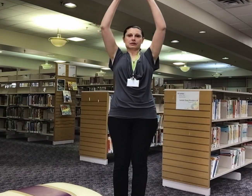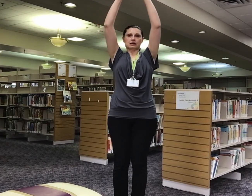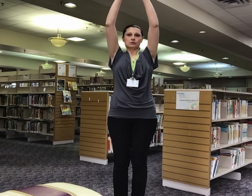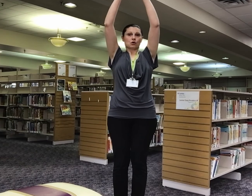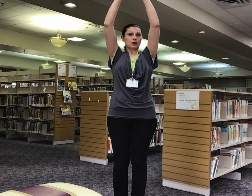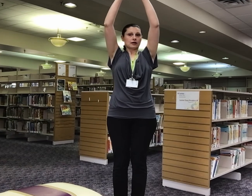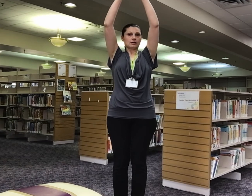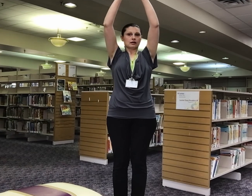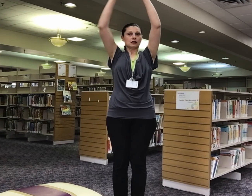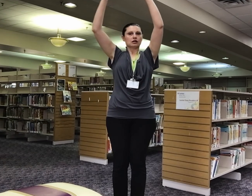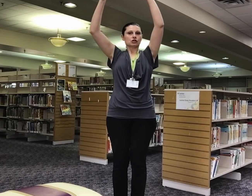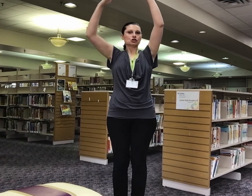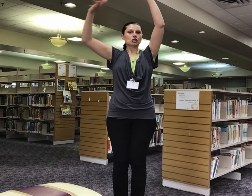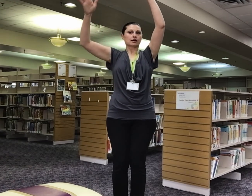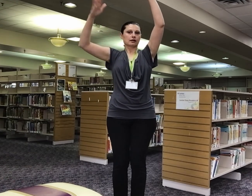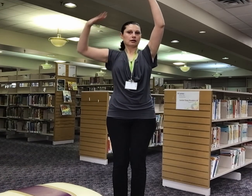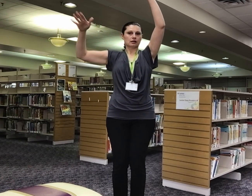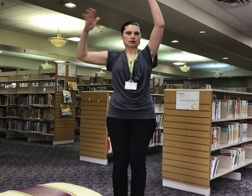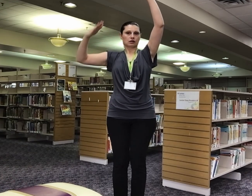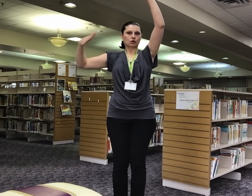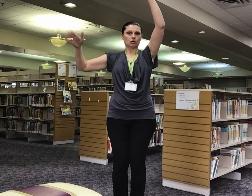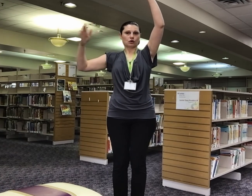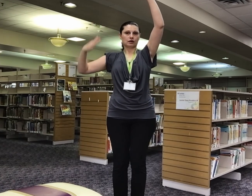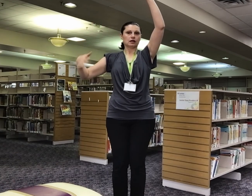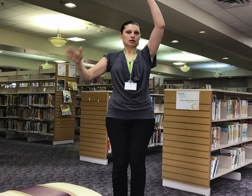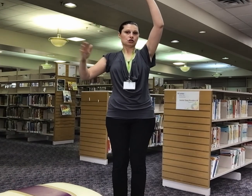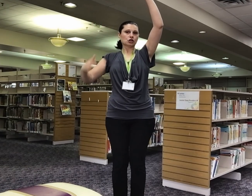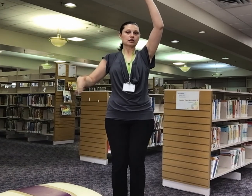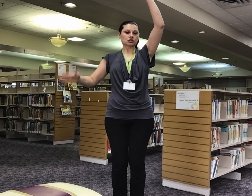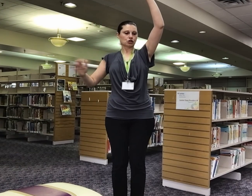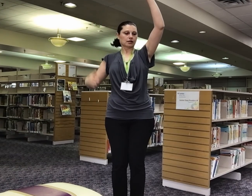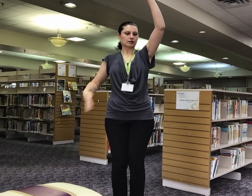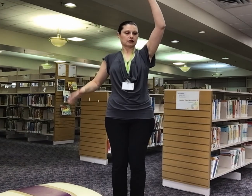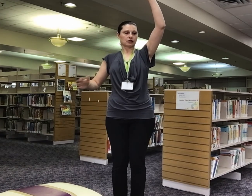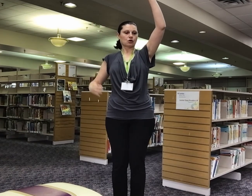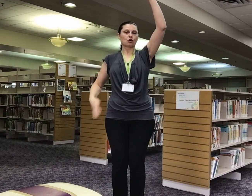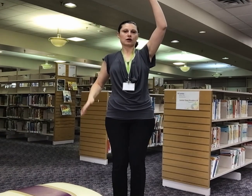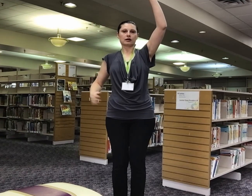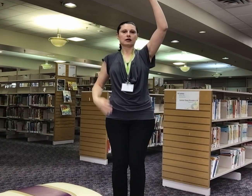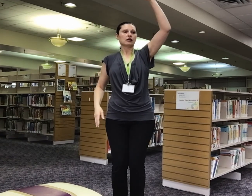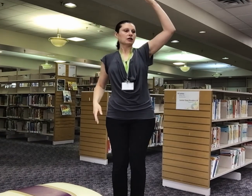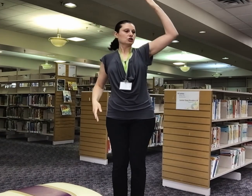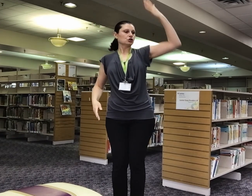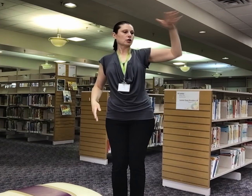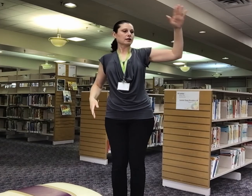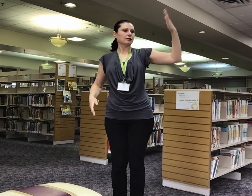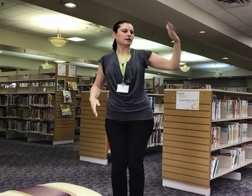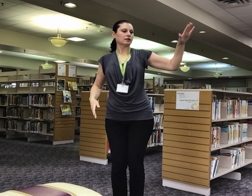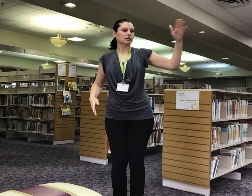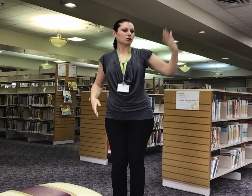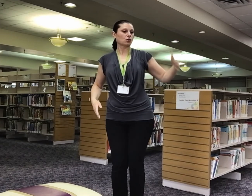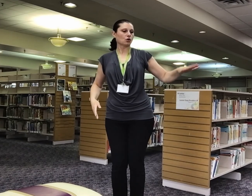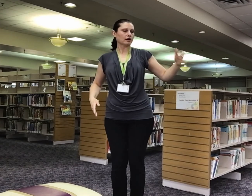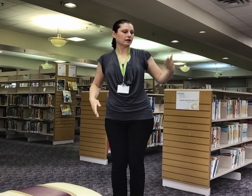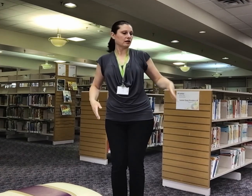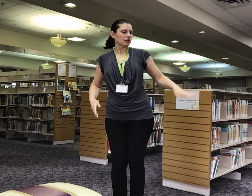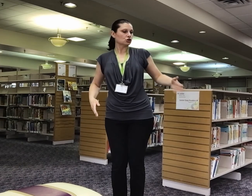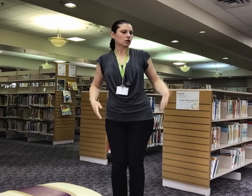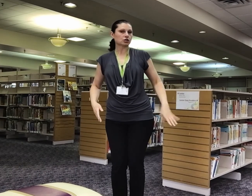Become corn. Shuck the corn. Shuck, shuck the corn. Shuck the corn. Shuck,